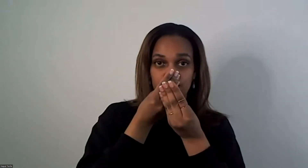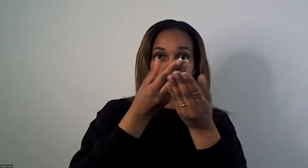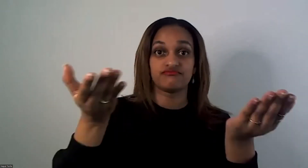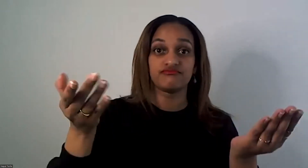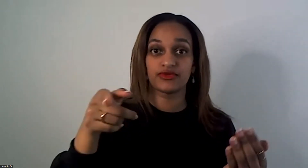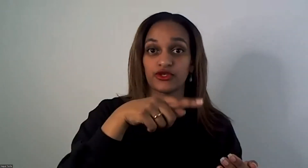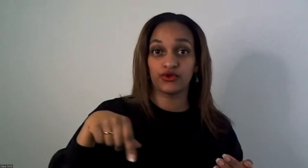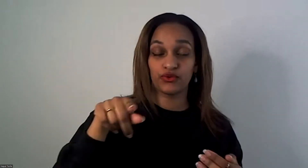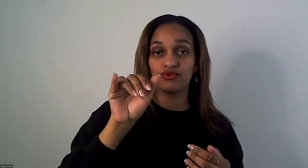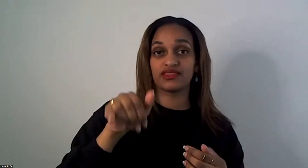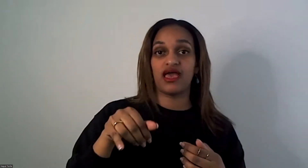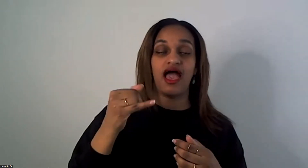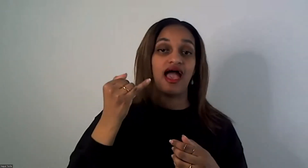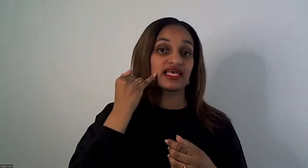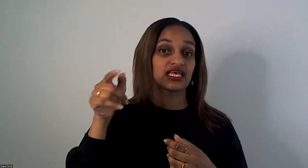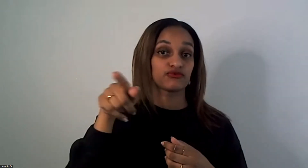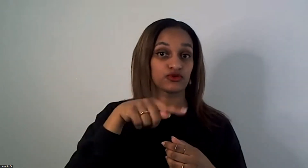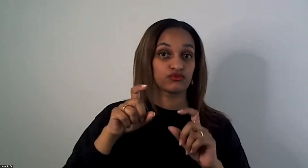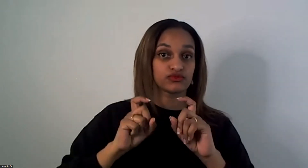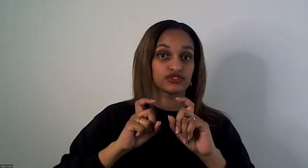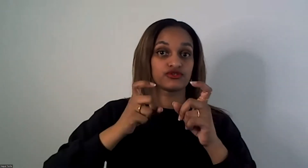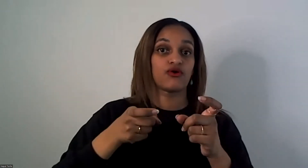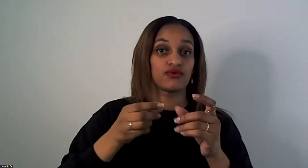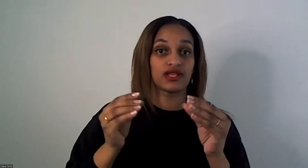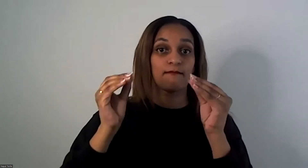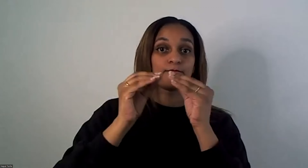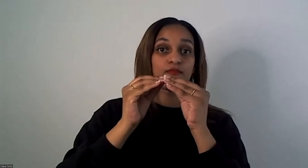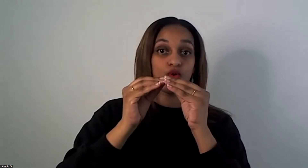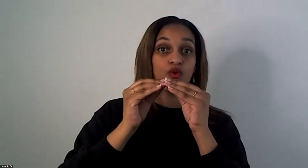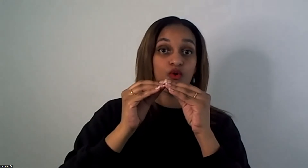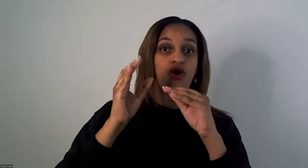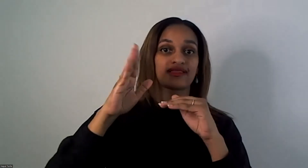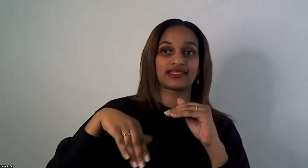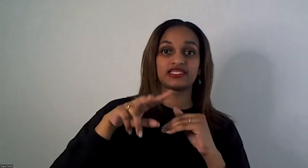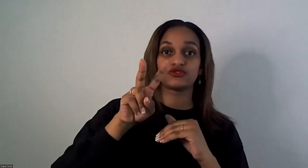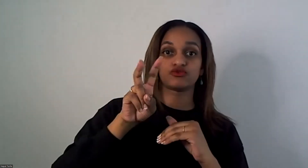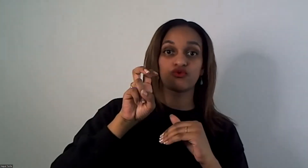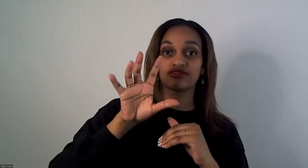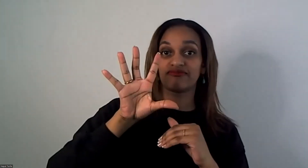there shortly so that you're aware. If you do donate more